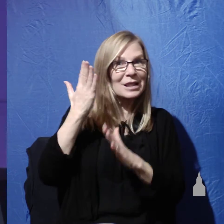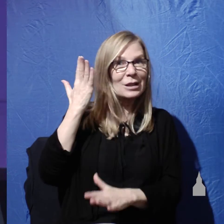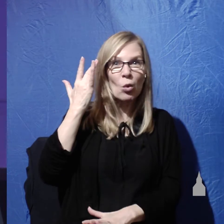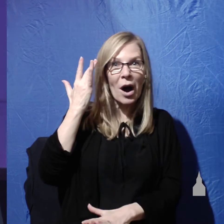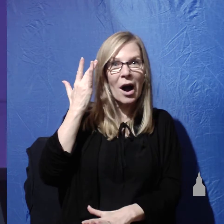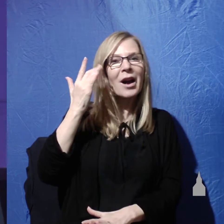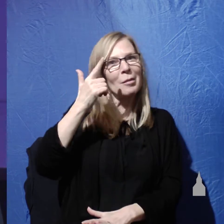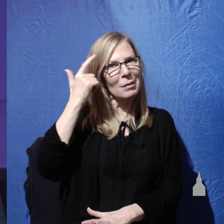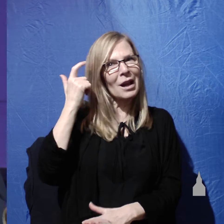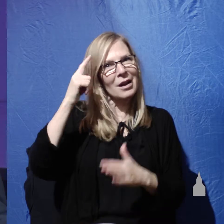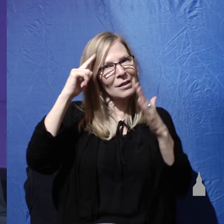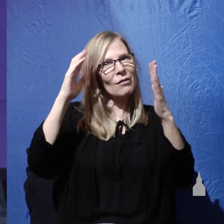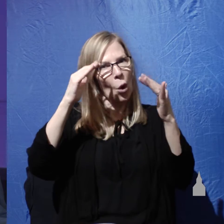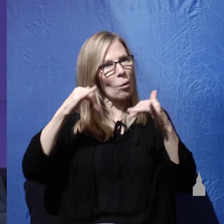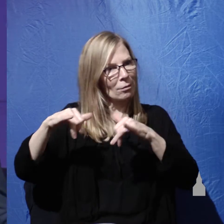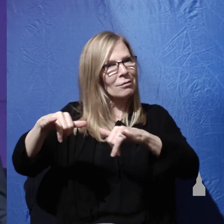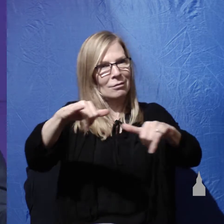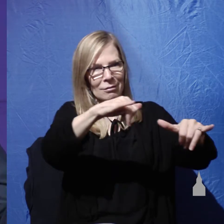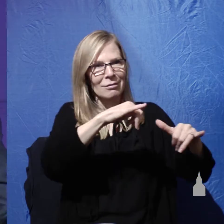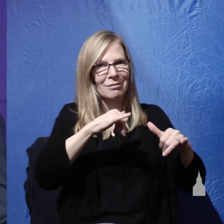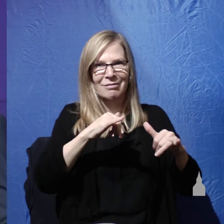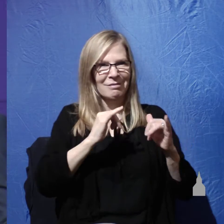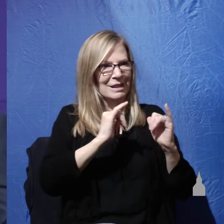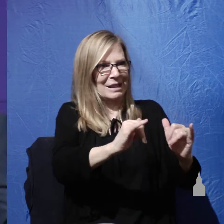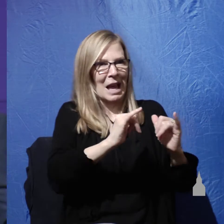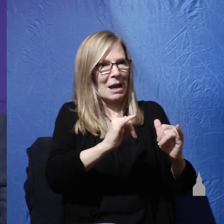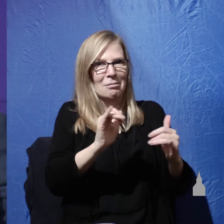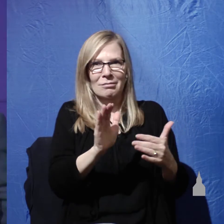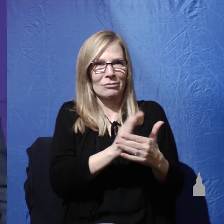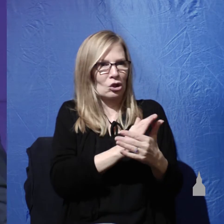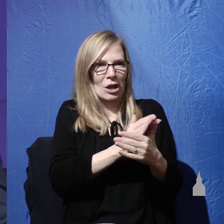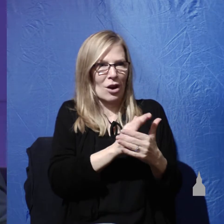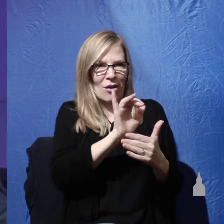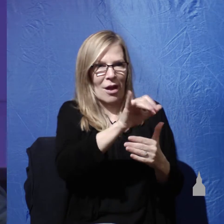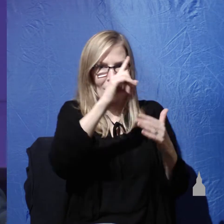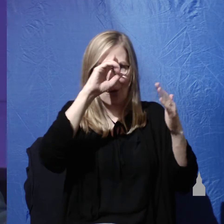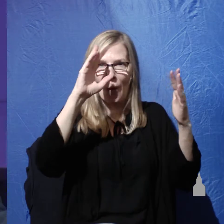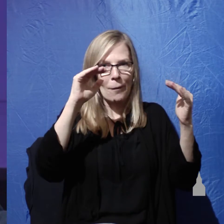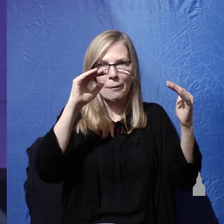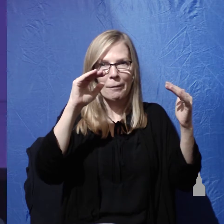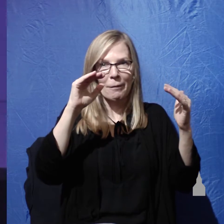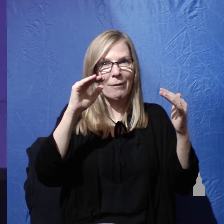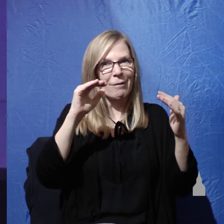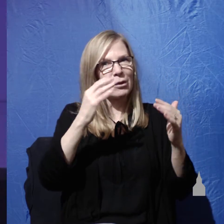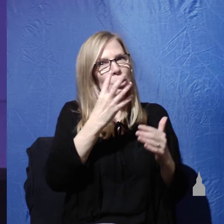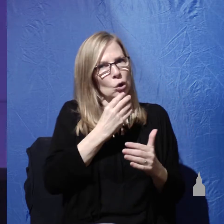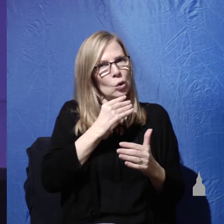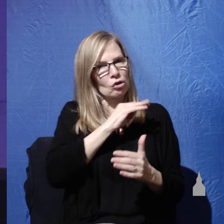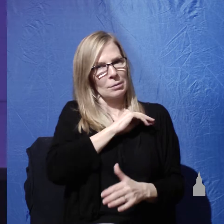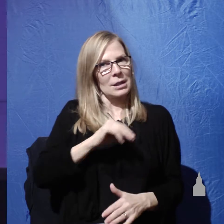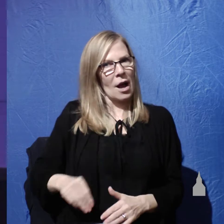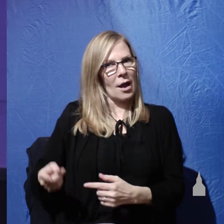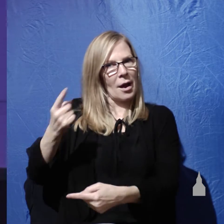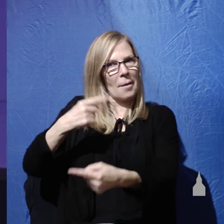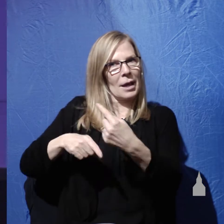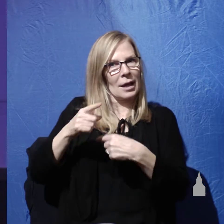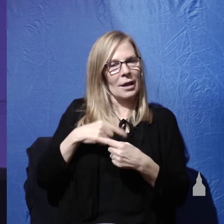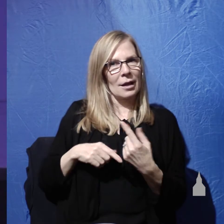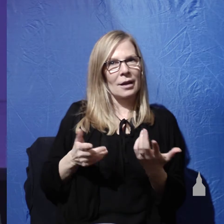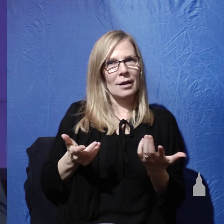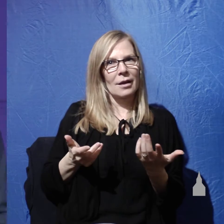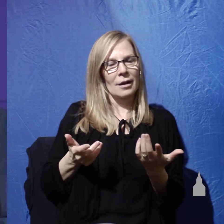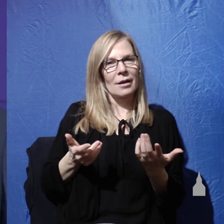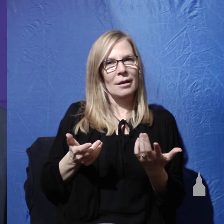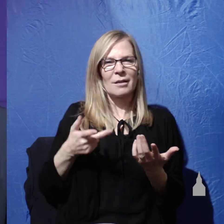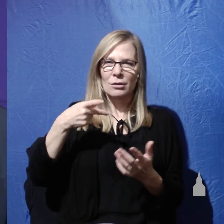great hope that we share, the hope in the coming of the Jewish Messiah. So what Paul is doing, he is affirming